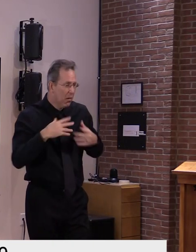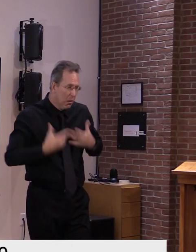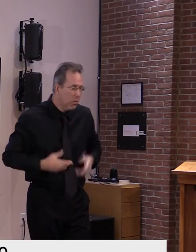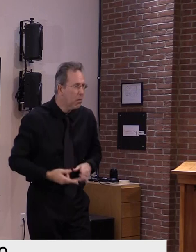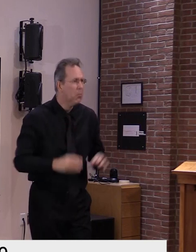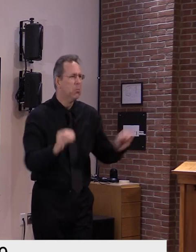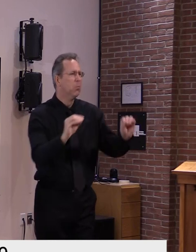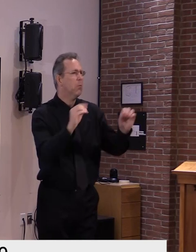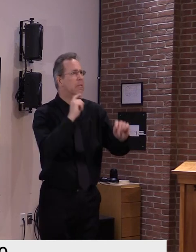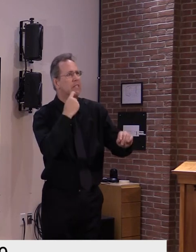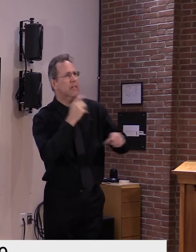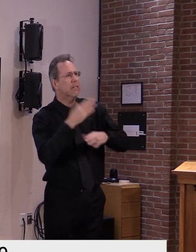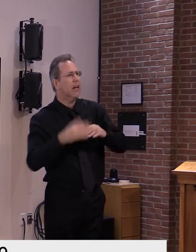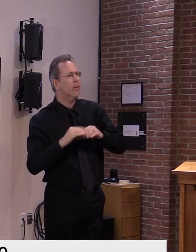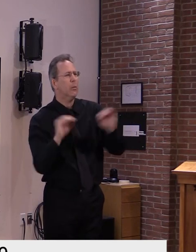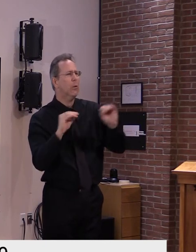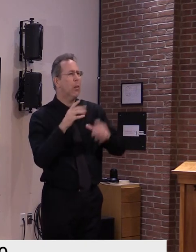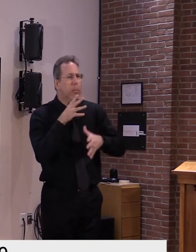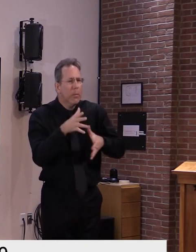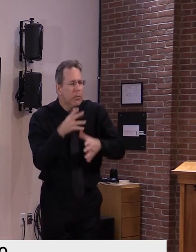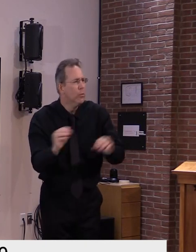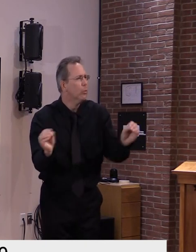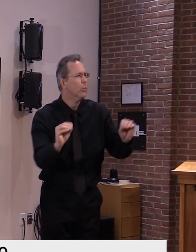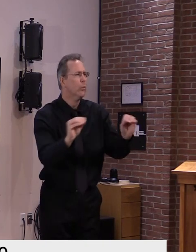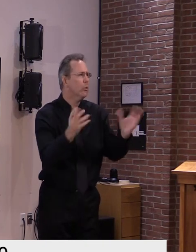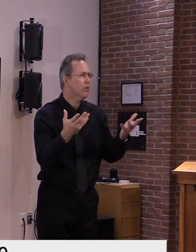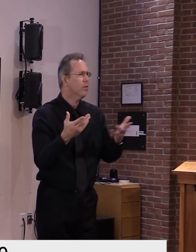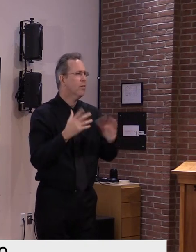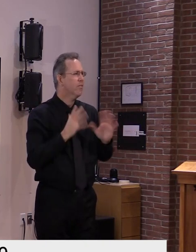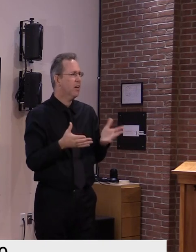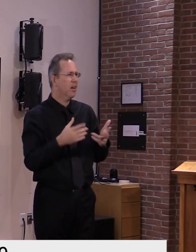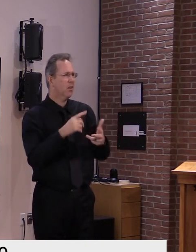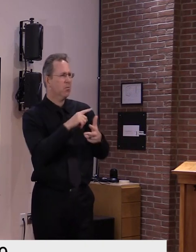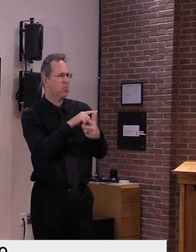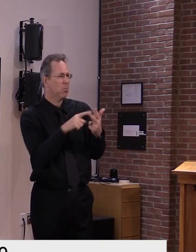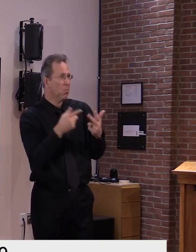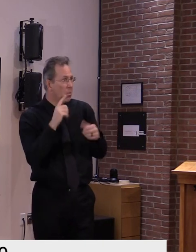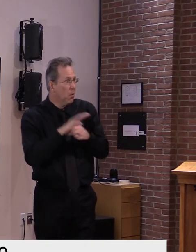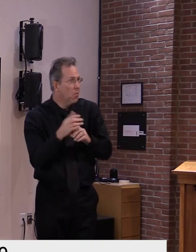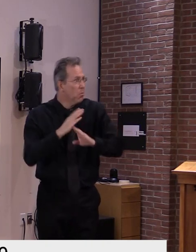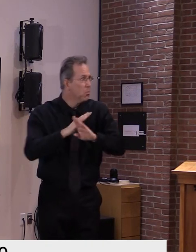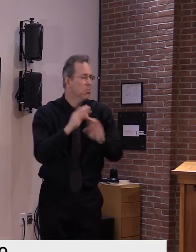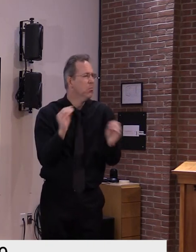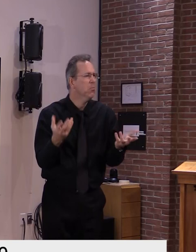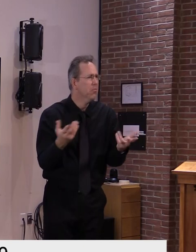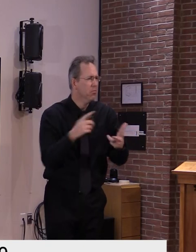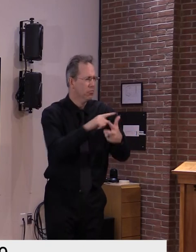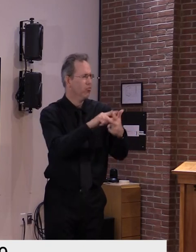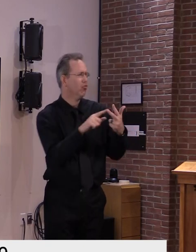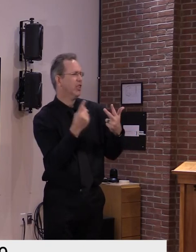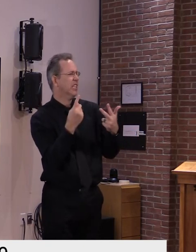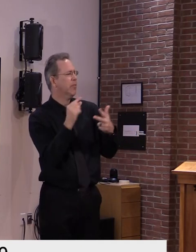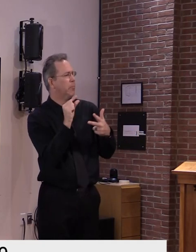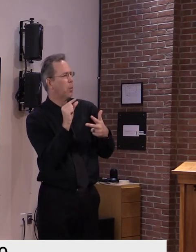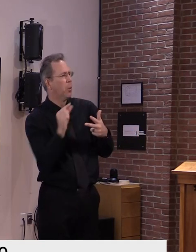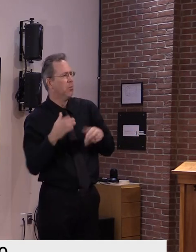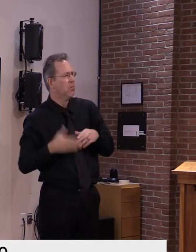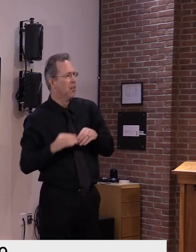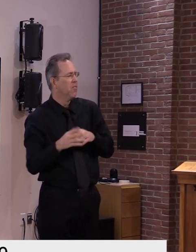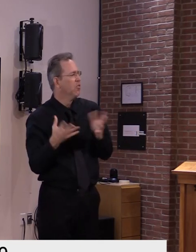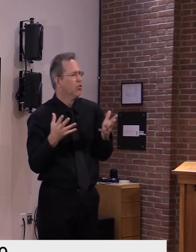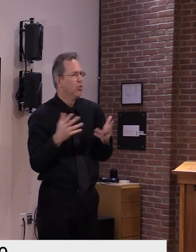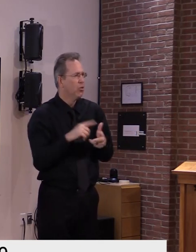that characterize what we now call COVID-19. So I would not expect people to have any